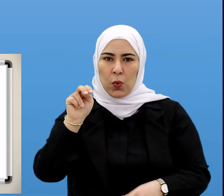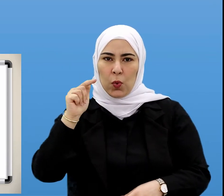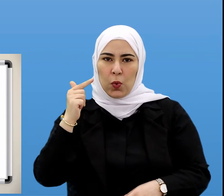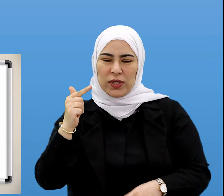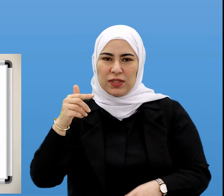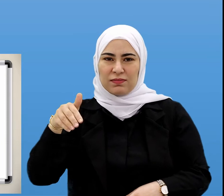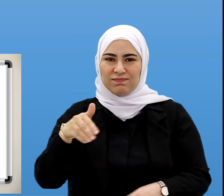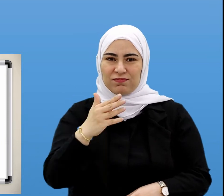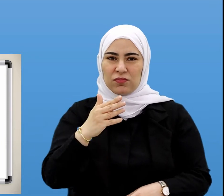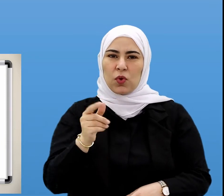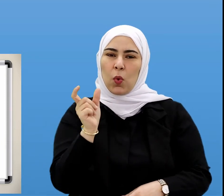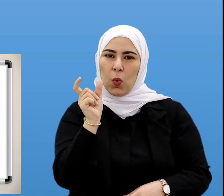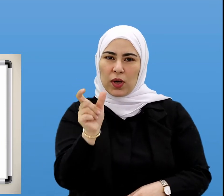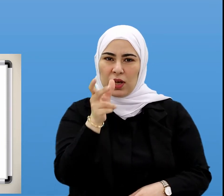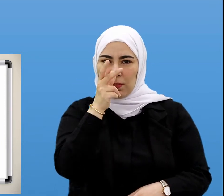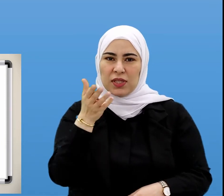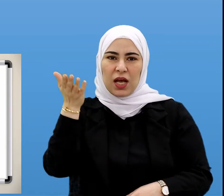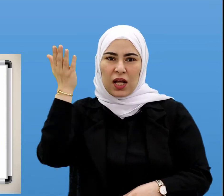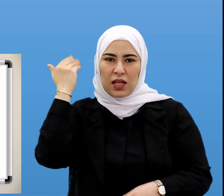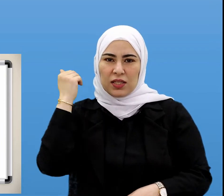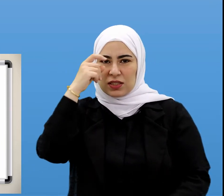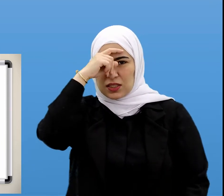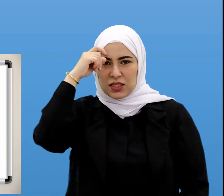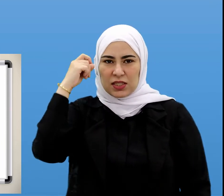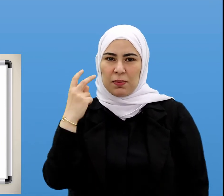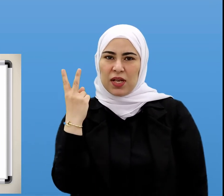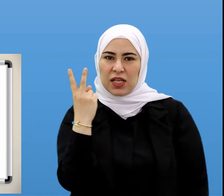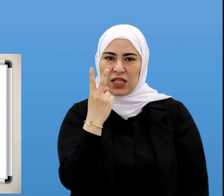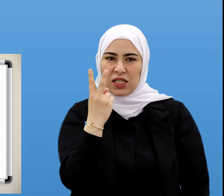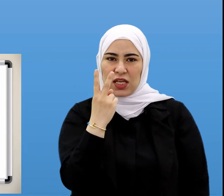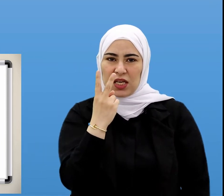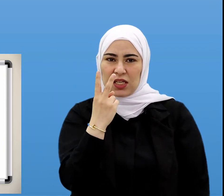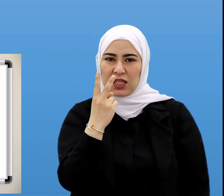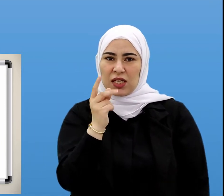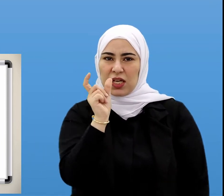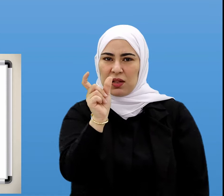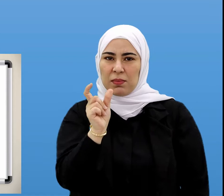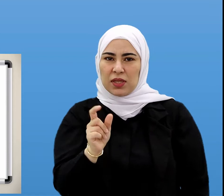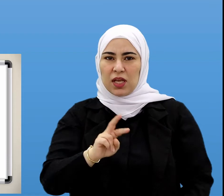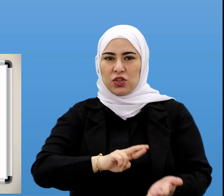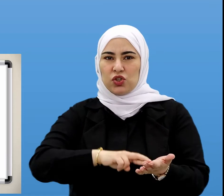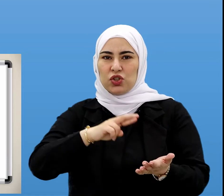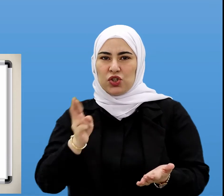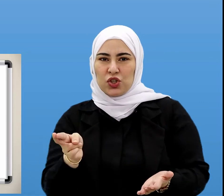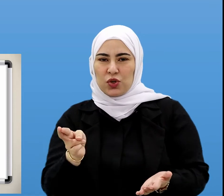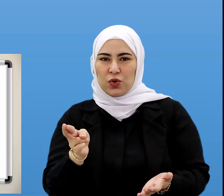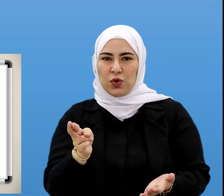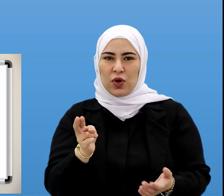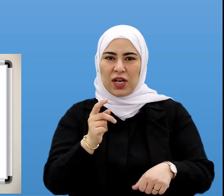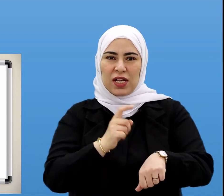These two words indicate or refer to an action happened in the past. And also we use the past simple to talk